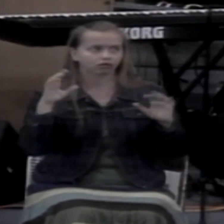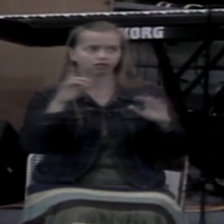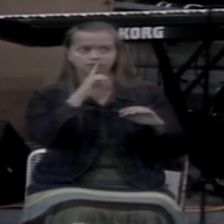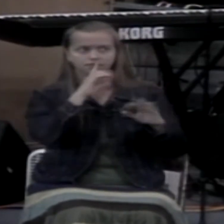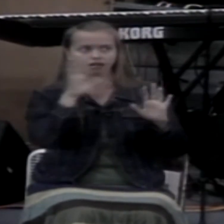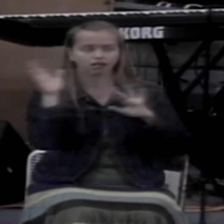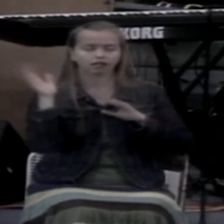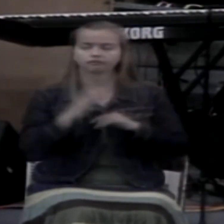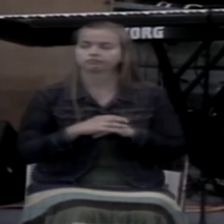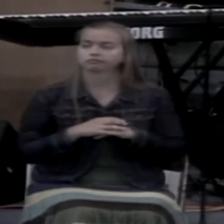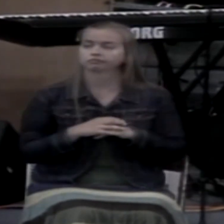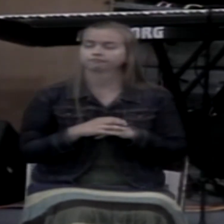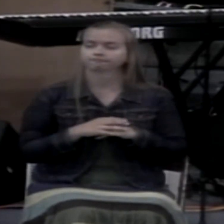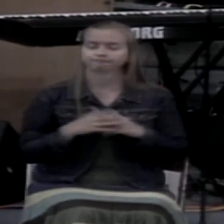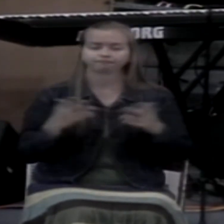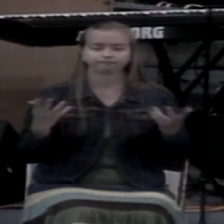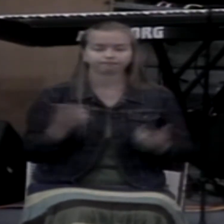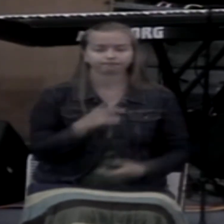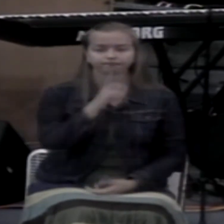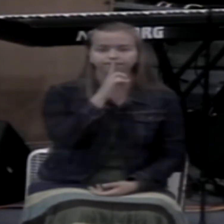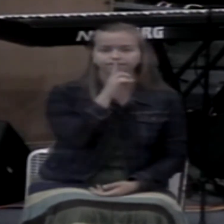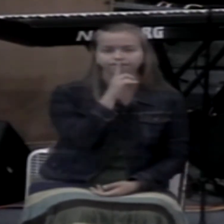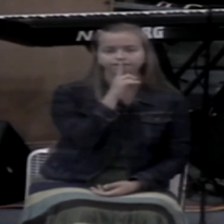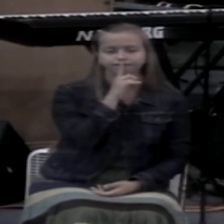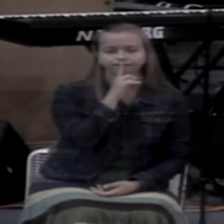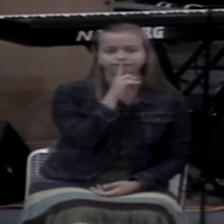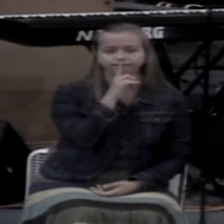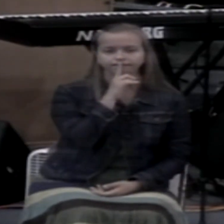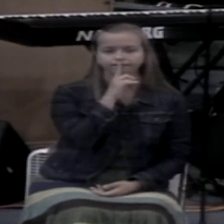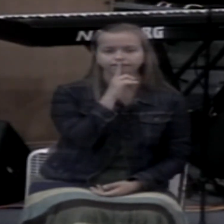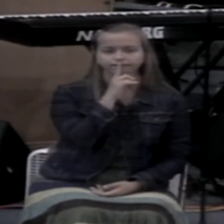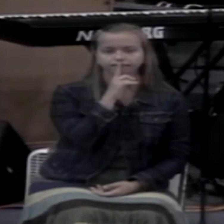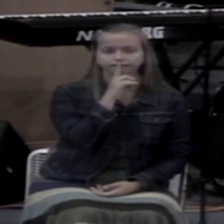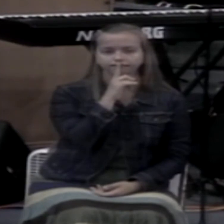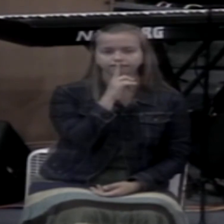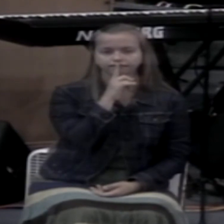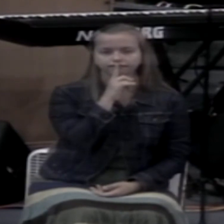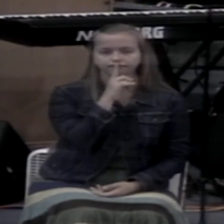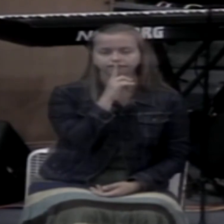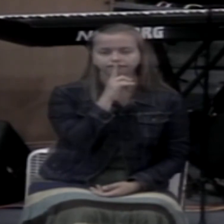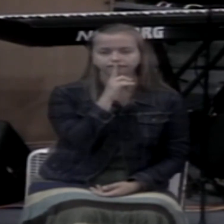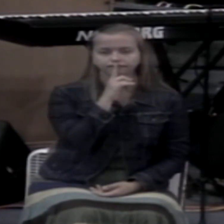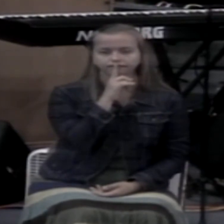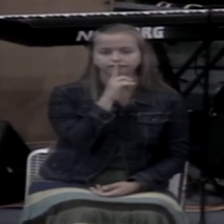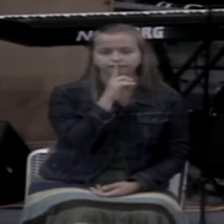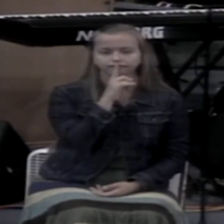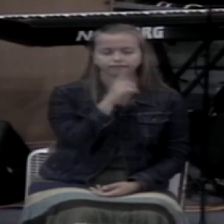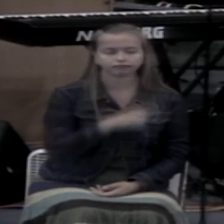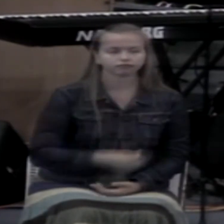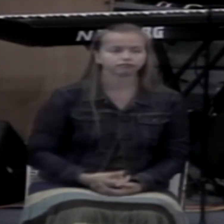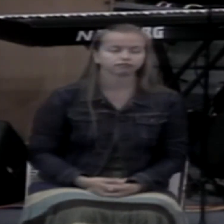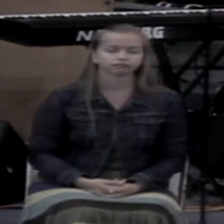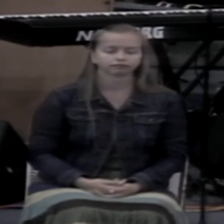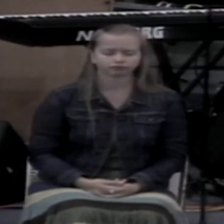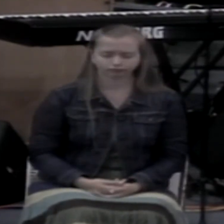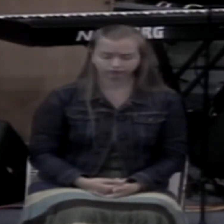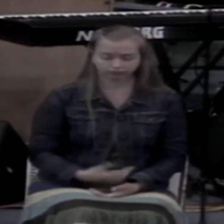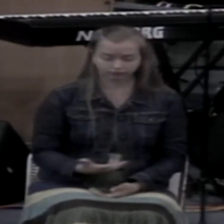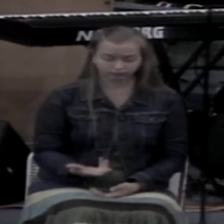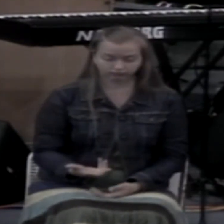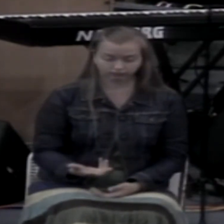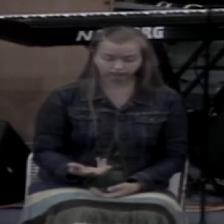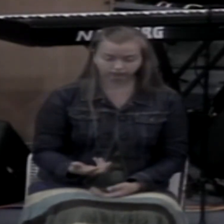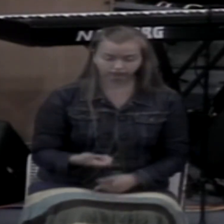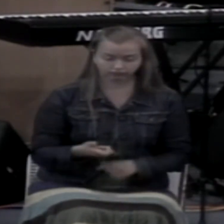He opened not his mouth. Do you know why he opens not his mouth? It wouldn't have helped him one bit.